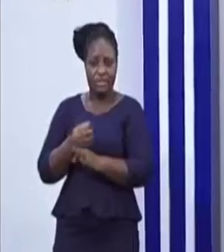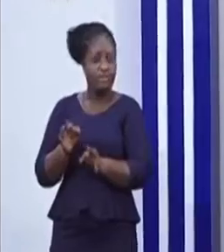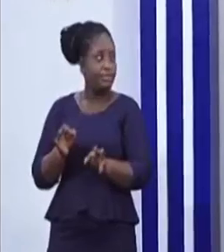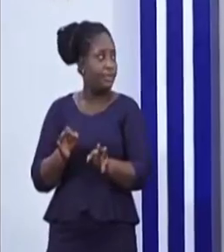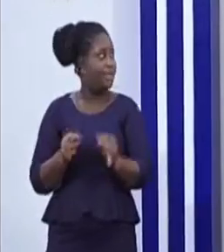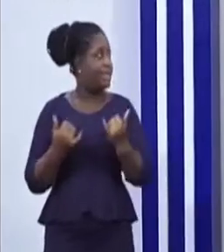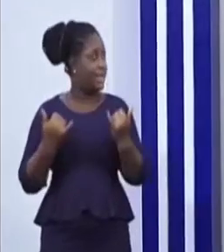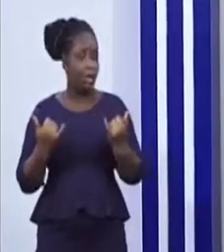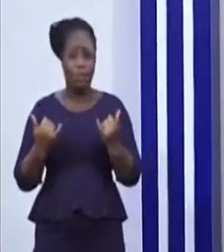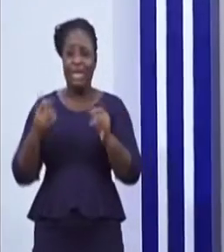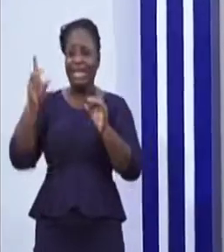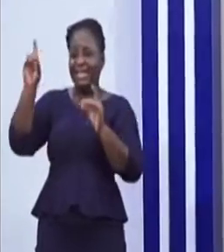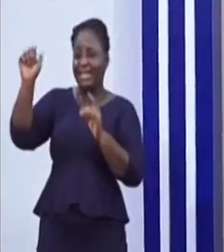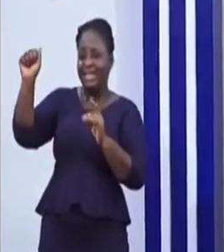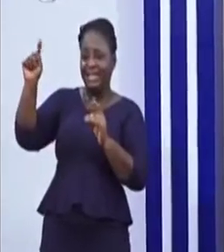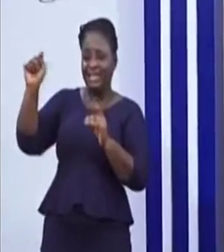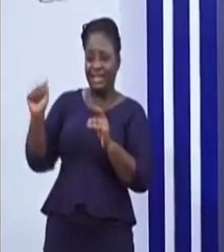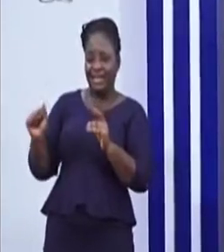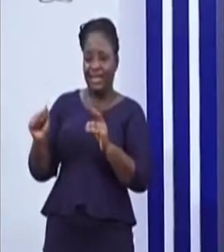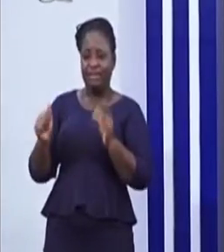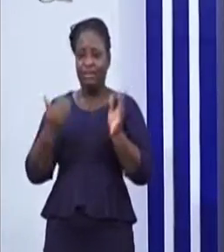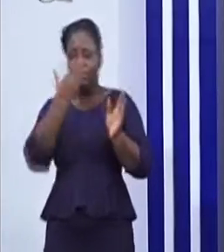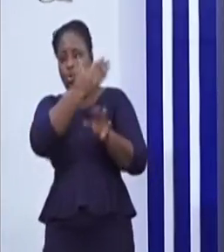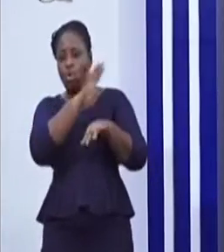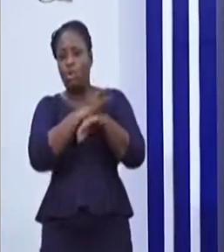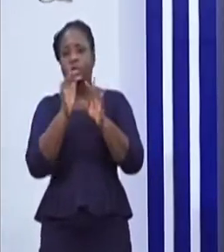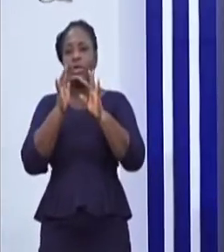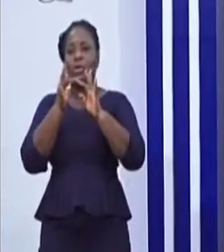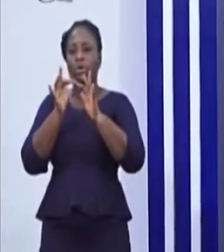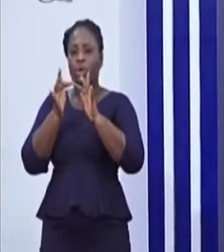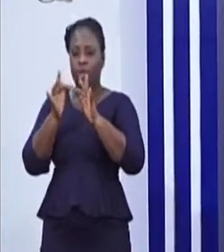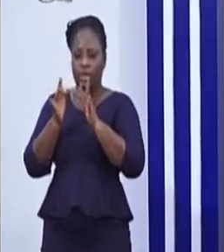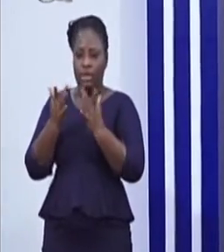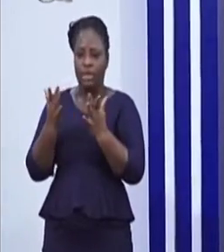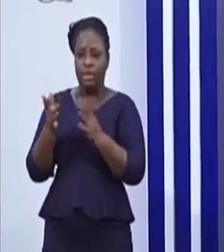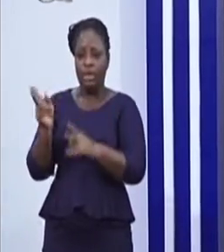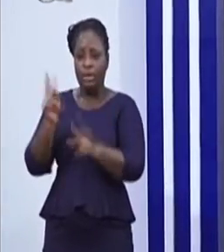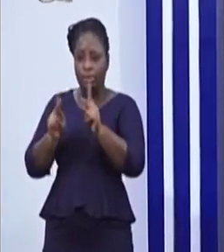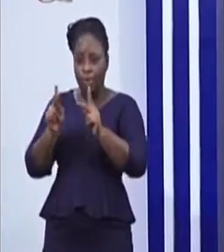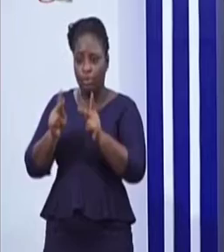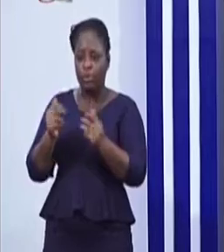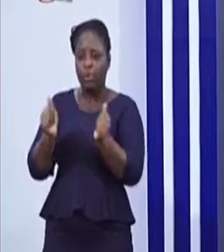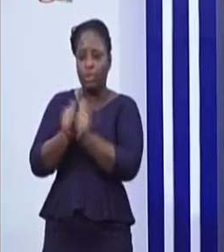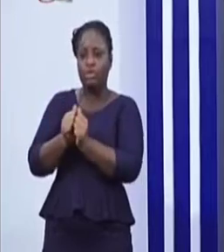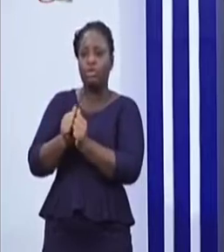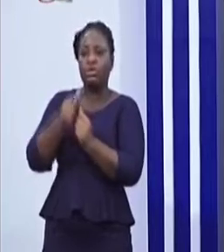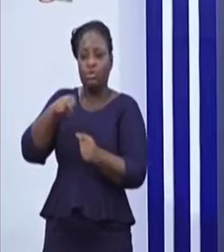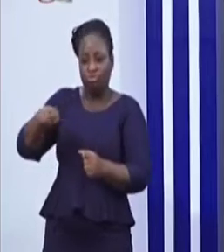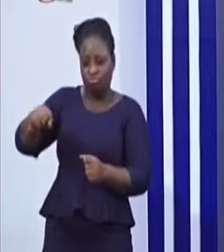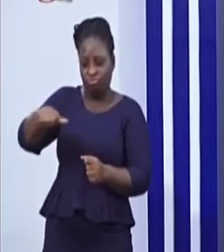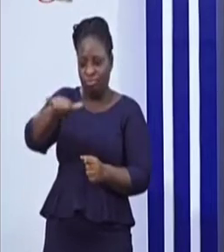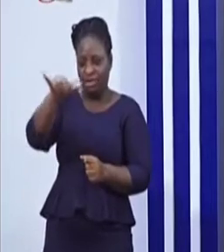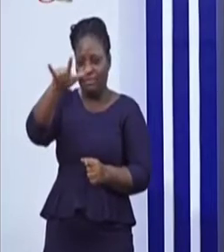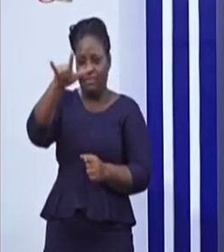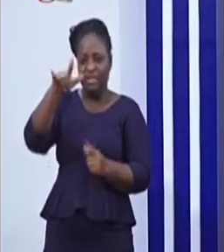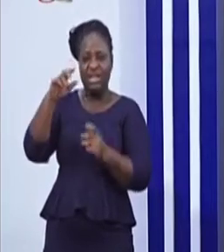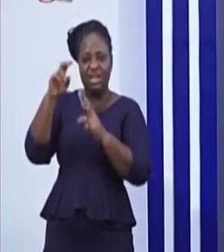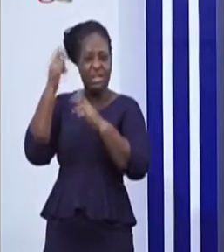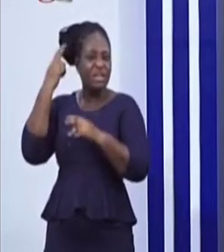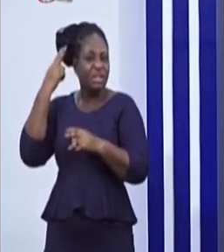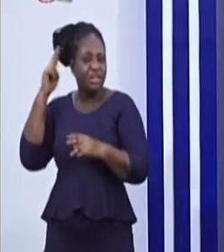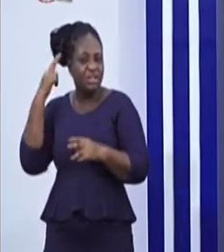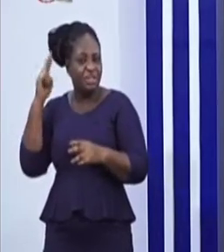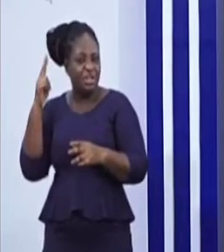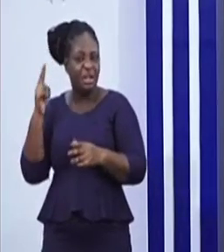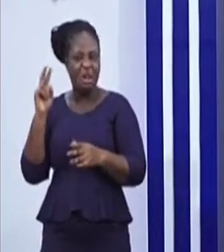transmission, the data is on the website, splitting between those with a travel history and those with no travel history. Misinformation on social